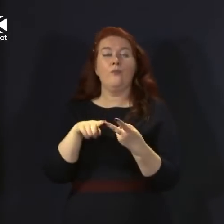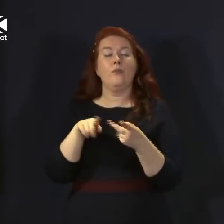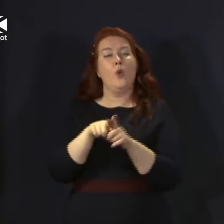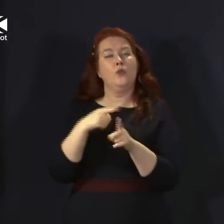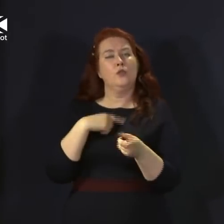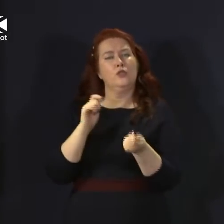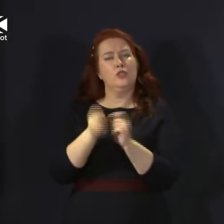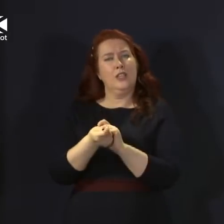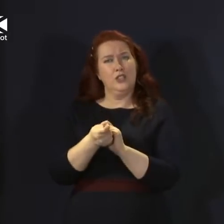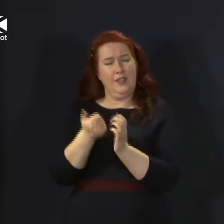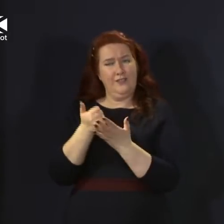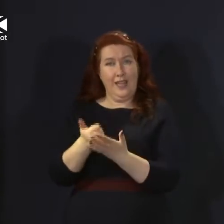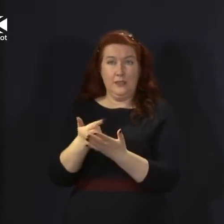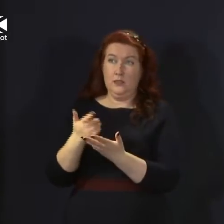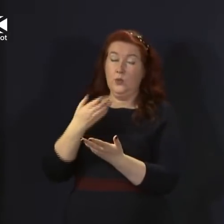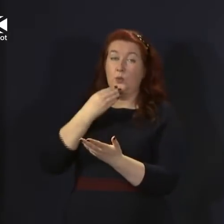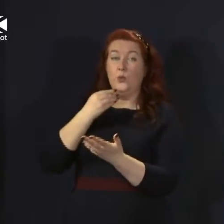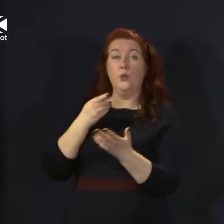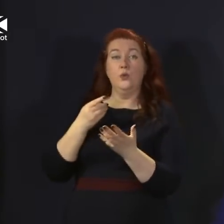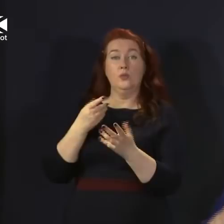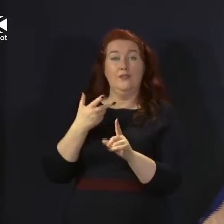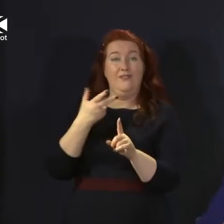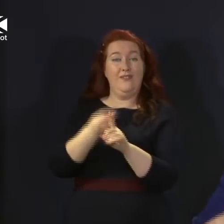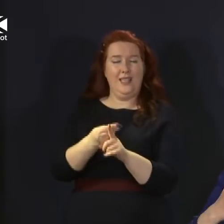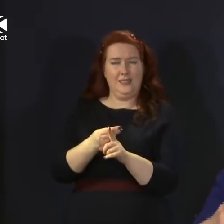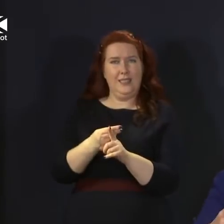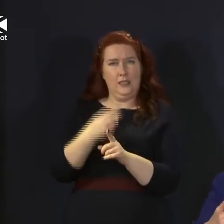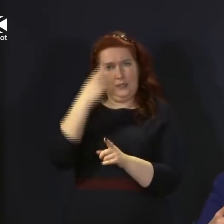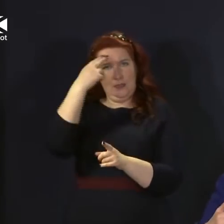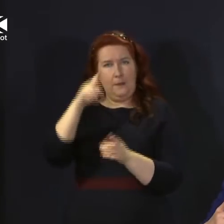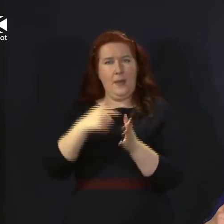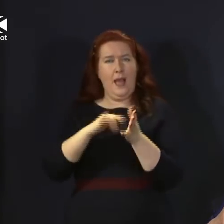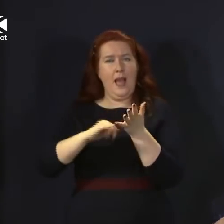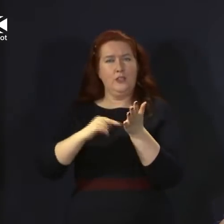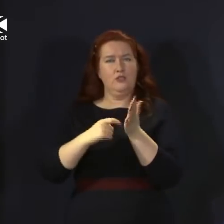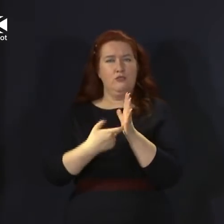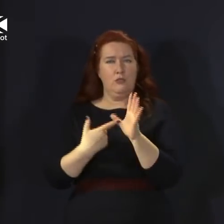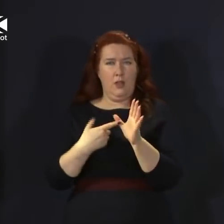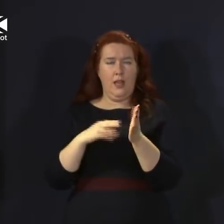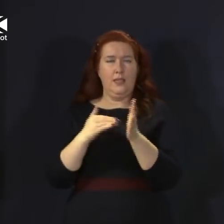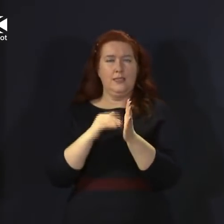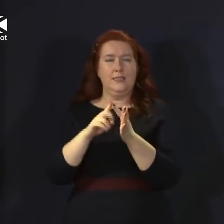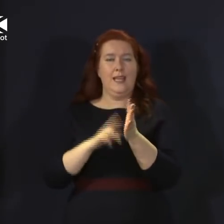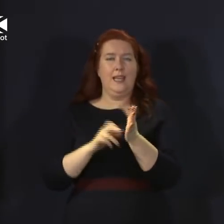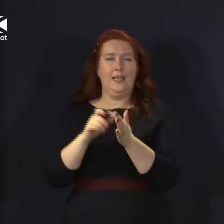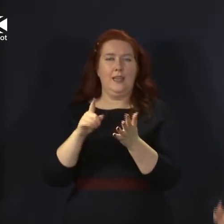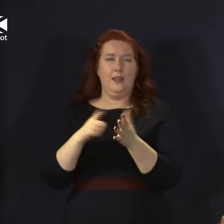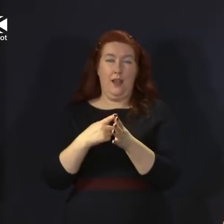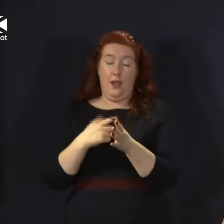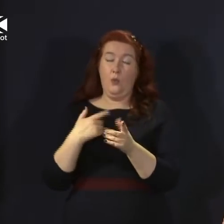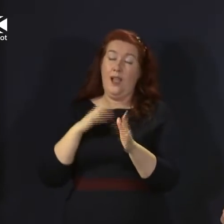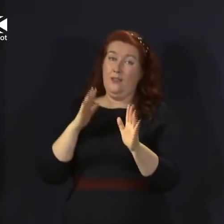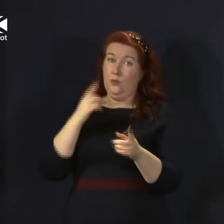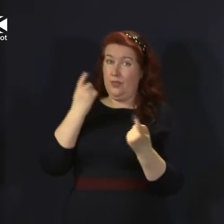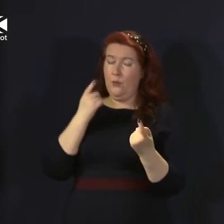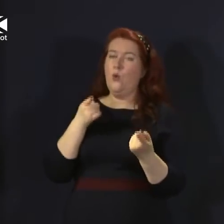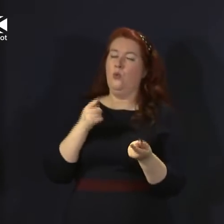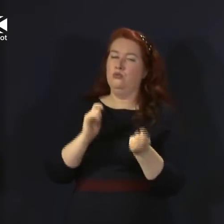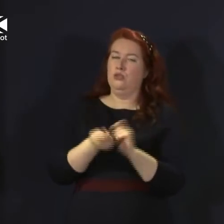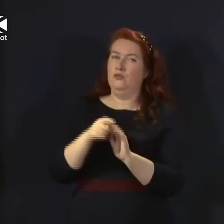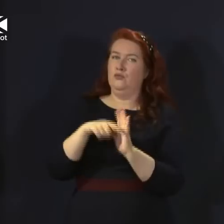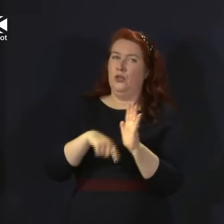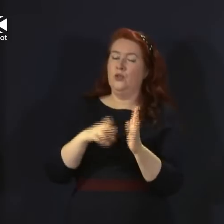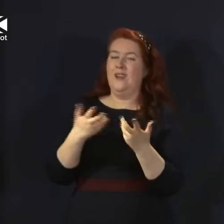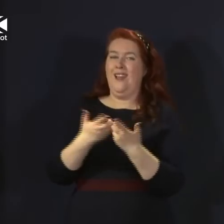to the advice on the use of AstraZeneca, for example, which means as we model our way forward, we have to look not just at global supplies, but at the